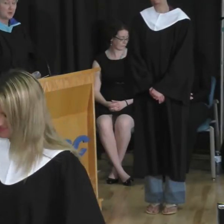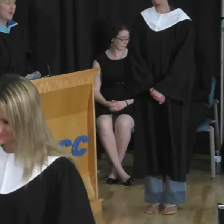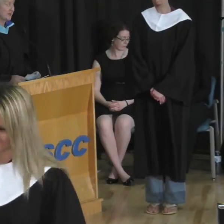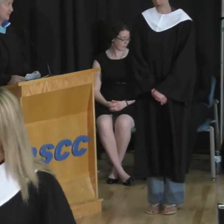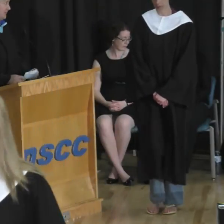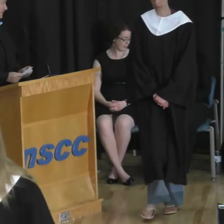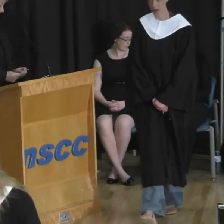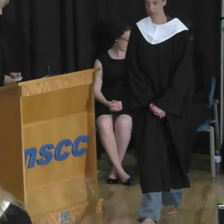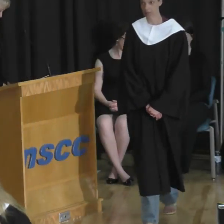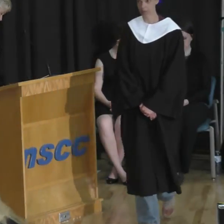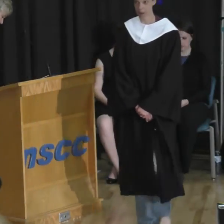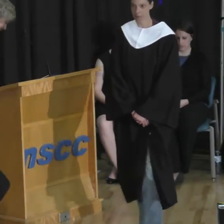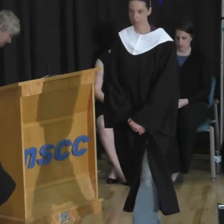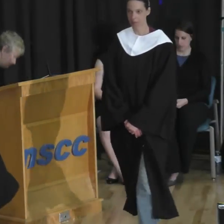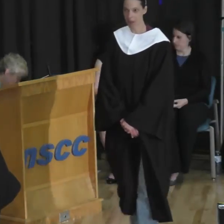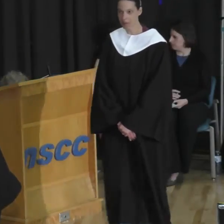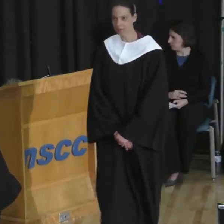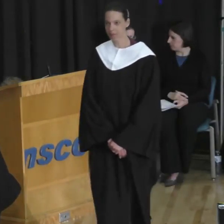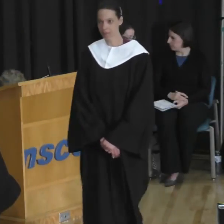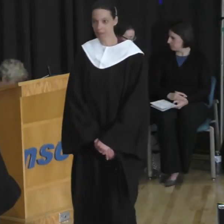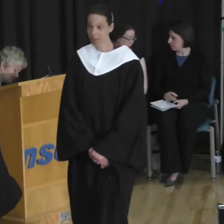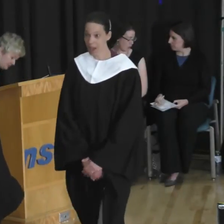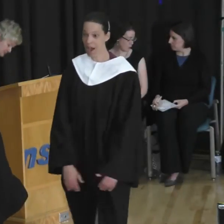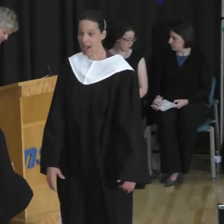Teresa Redden.